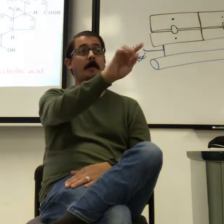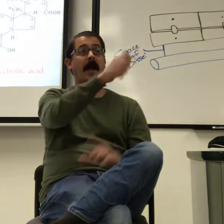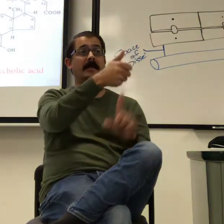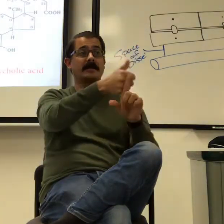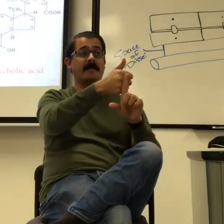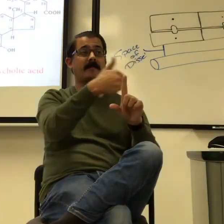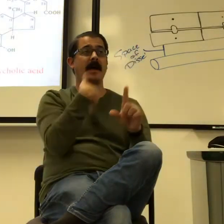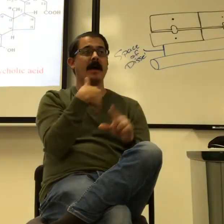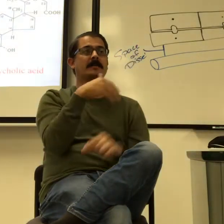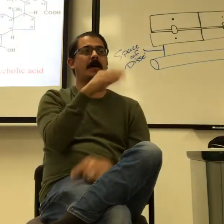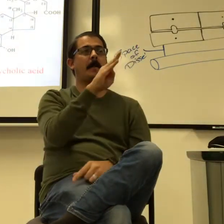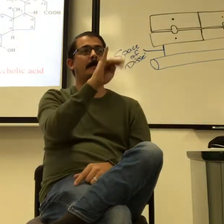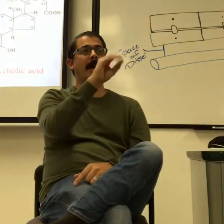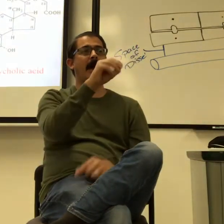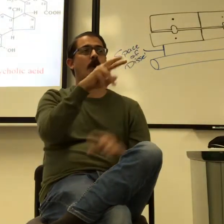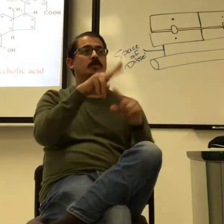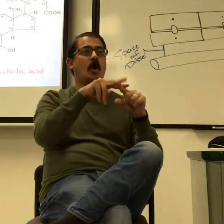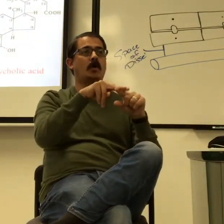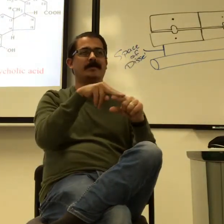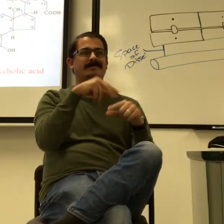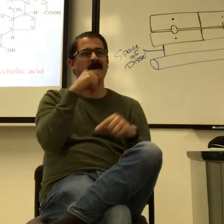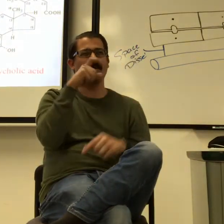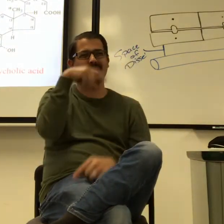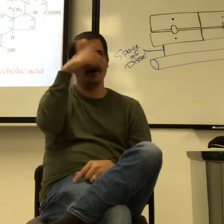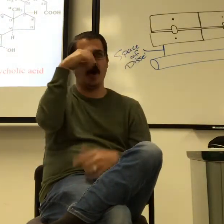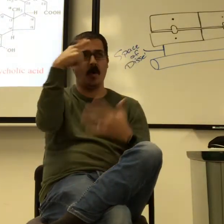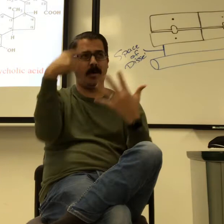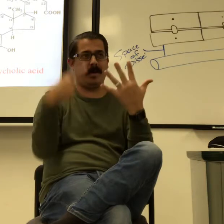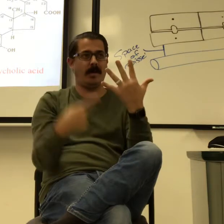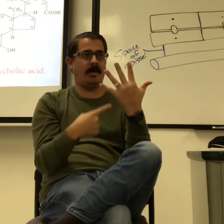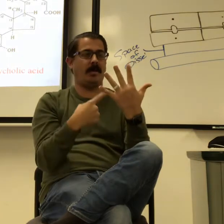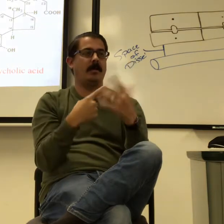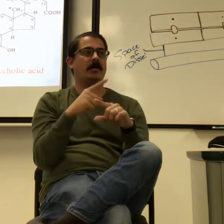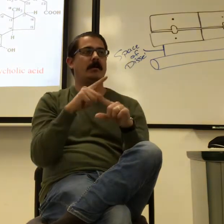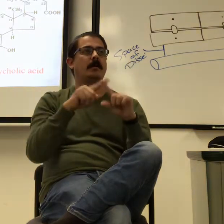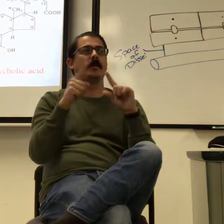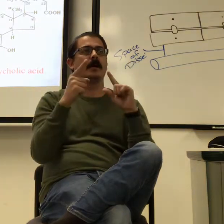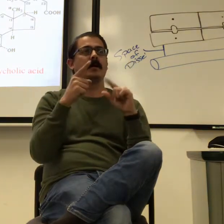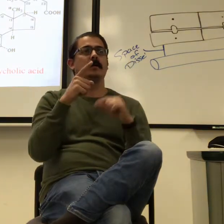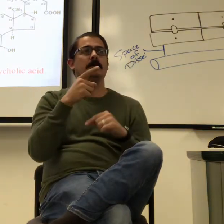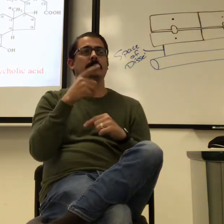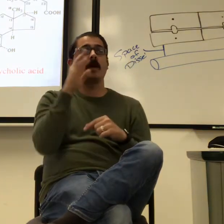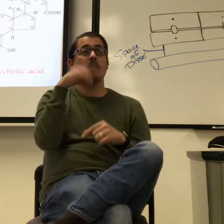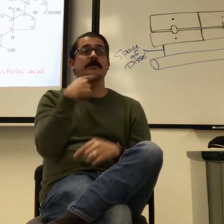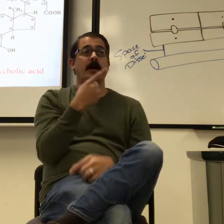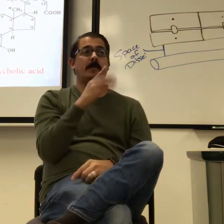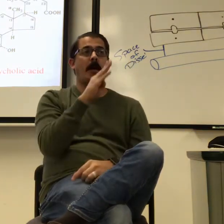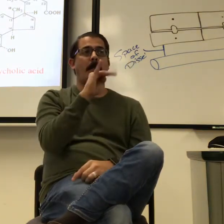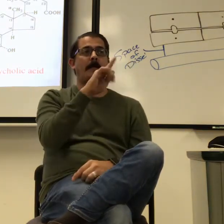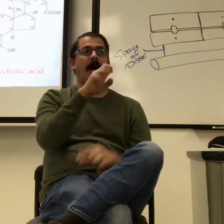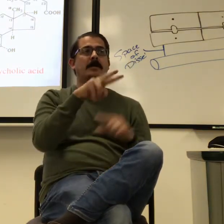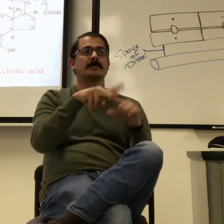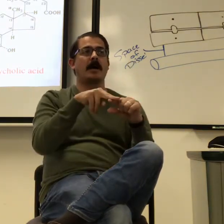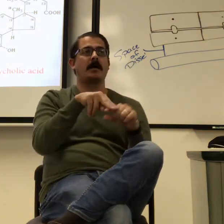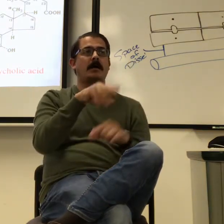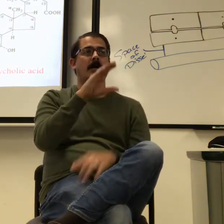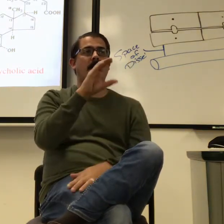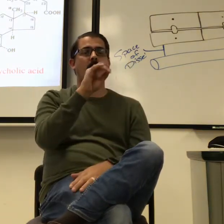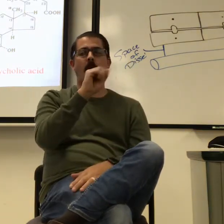composed of bile salts. And you don't have to know them, but here's what you do need to know about these bile salts. Cholic acid,